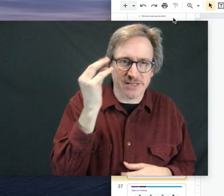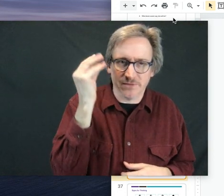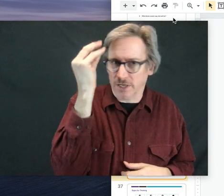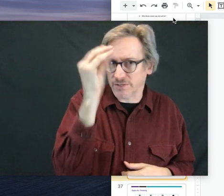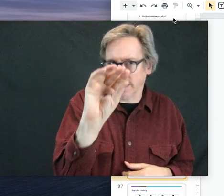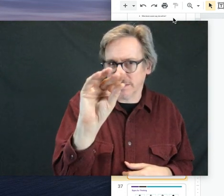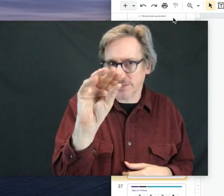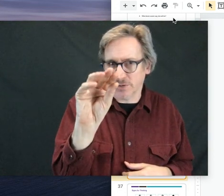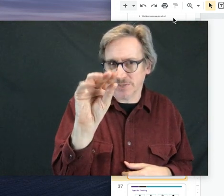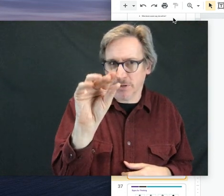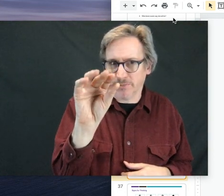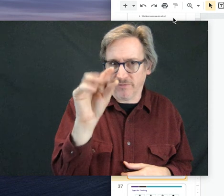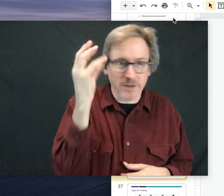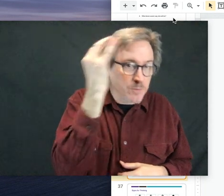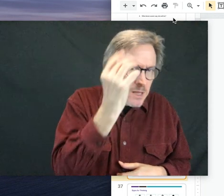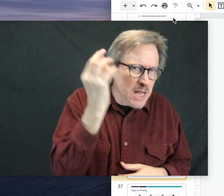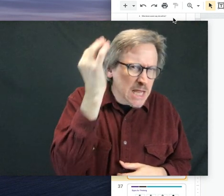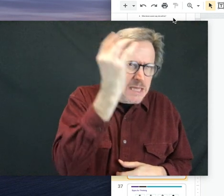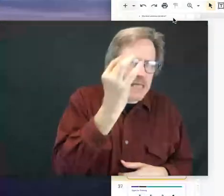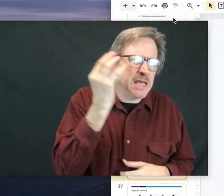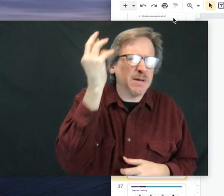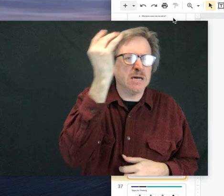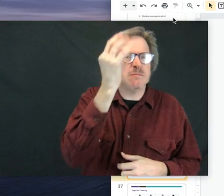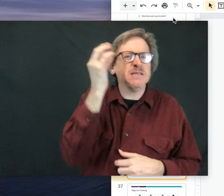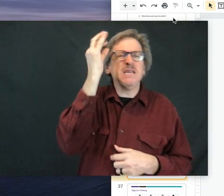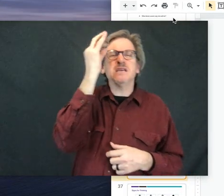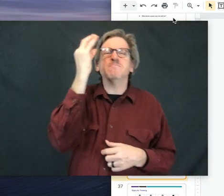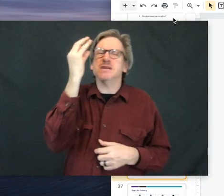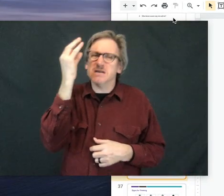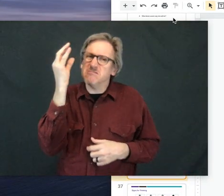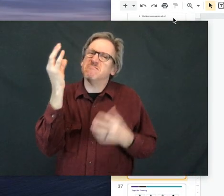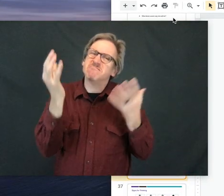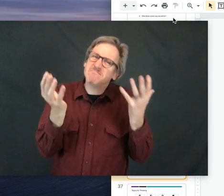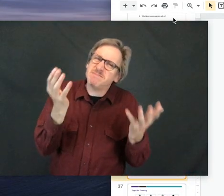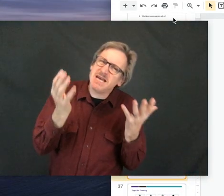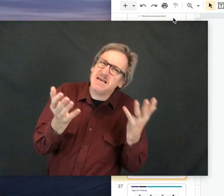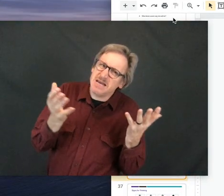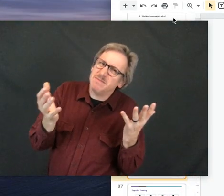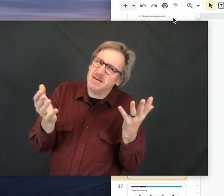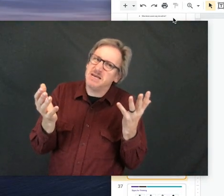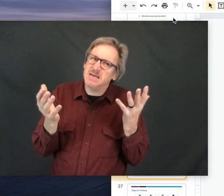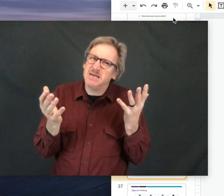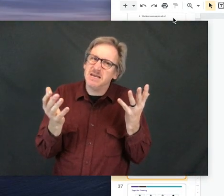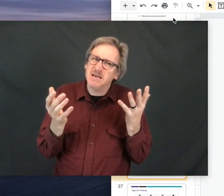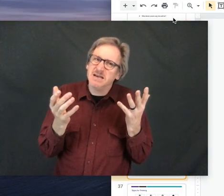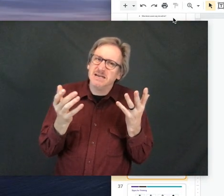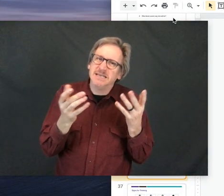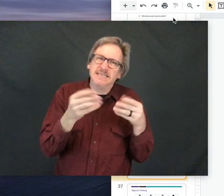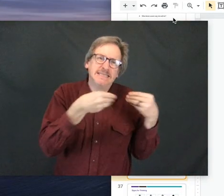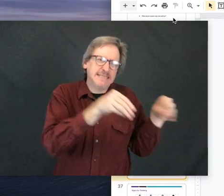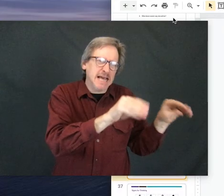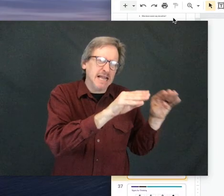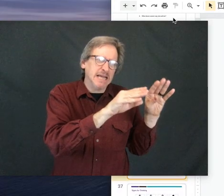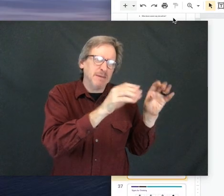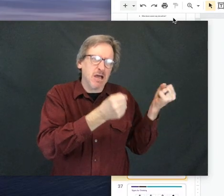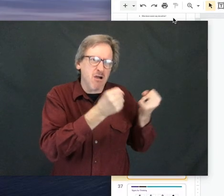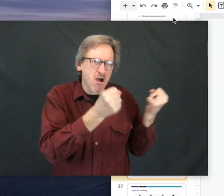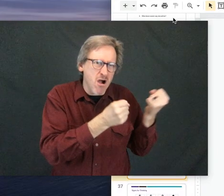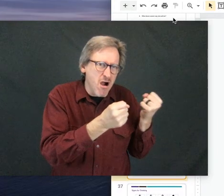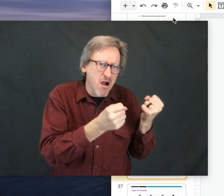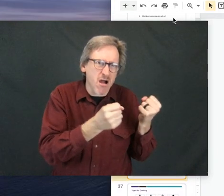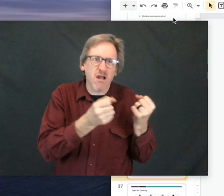lots of thoughts, right? So it's multiple things. Thinking about maybe selling